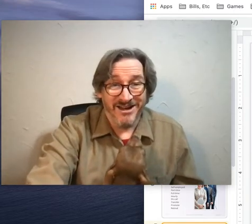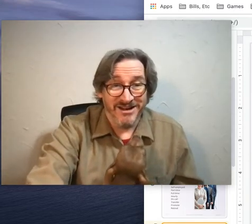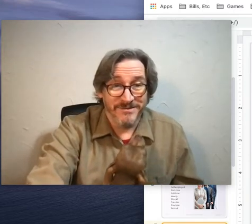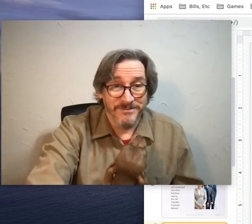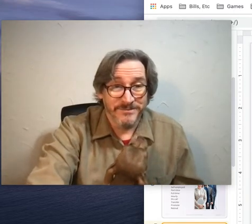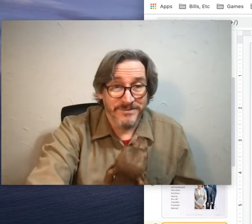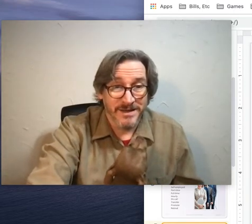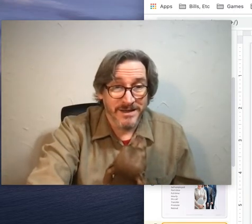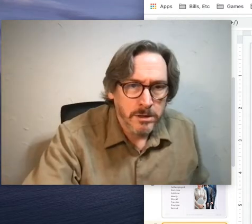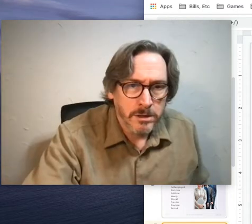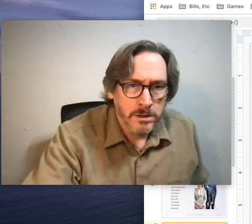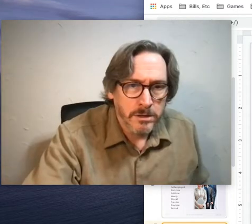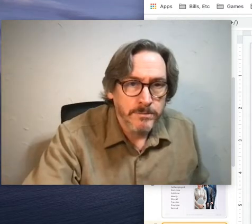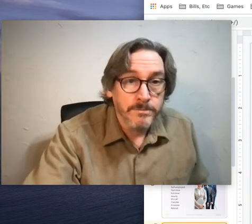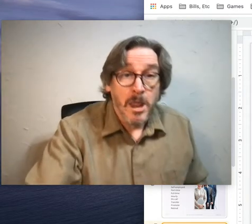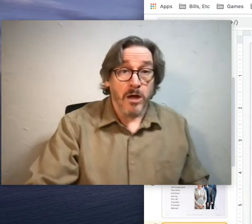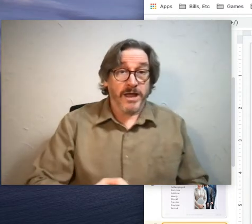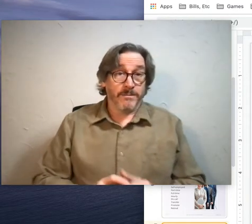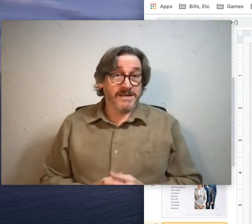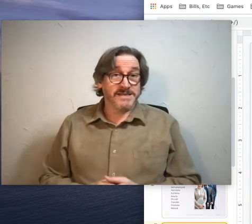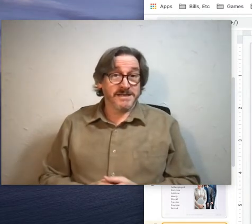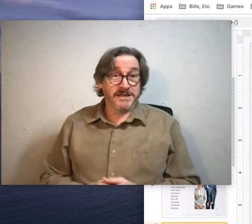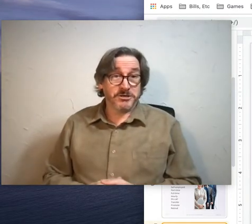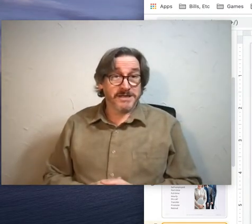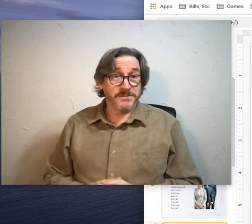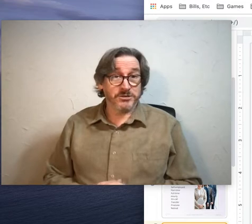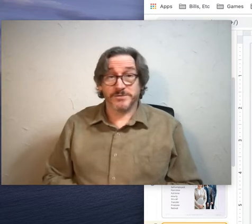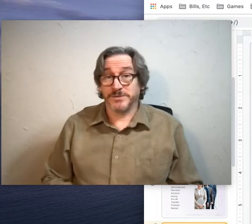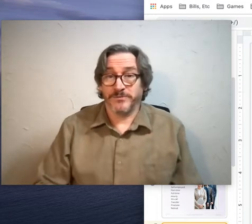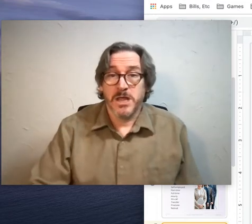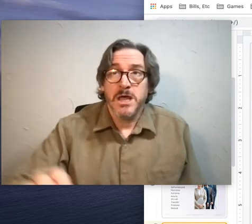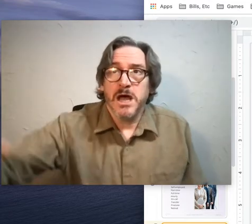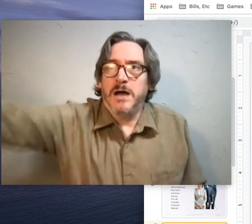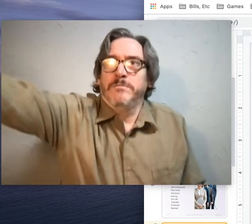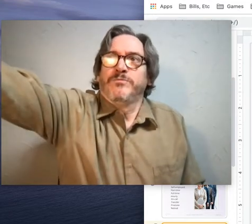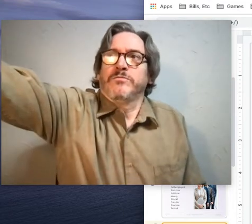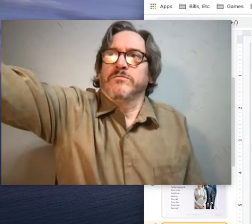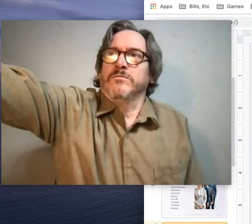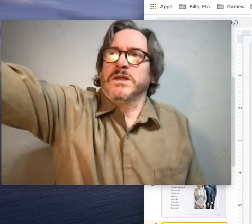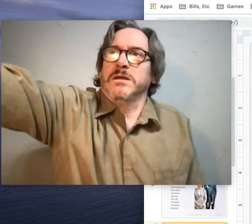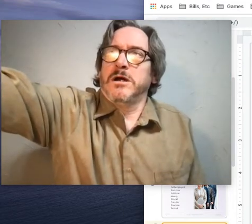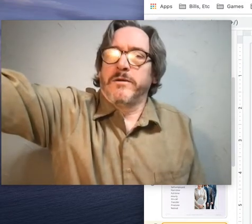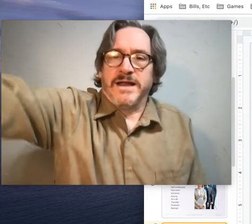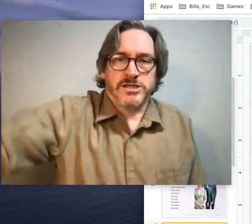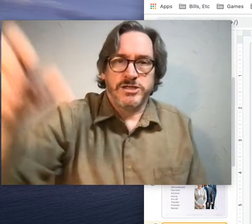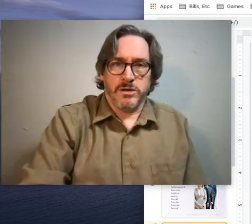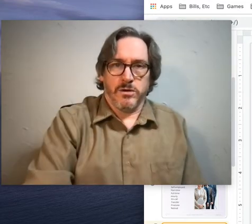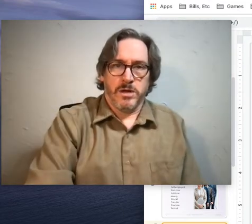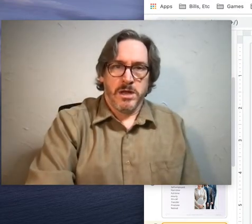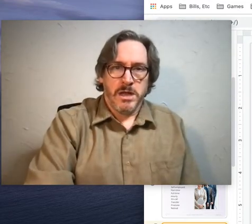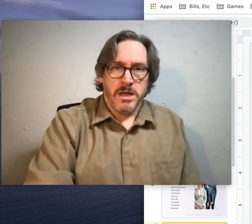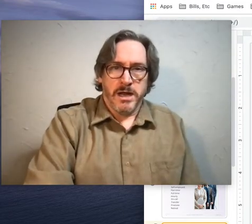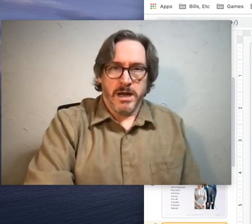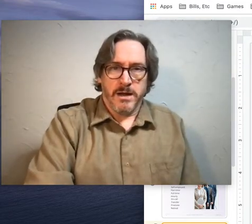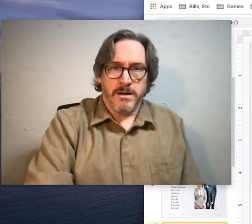hang on. Okay, my assistant teacher had some issues. So, all right.